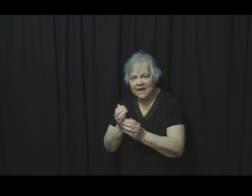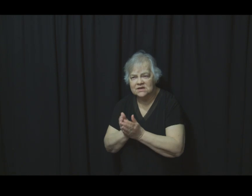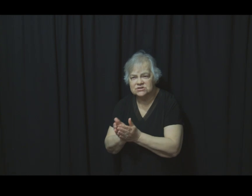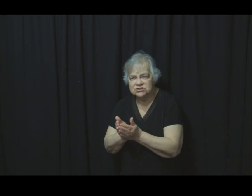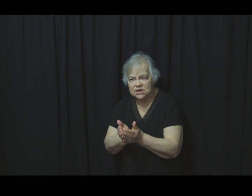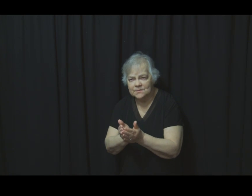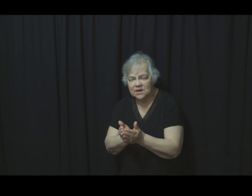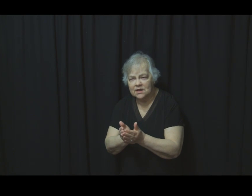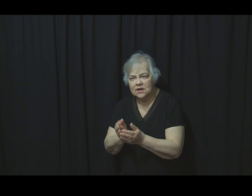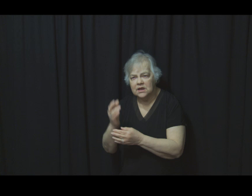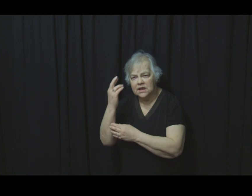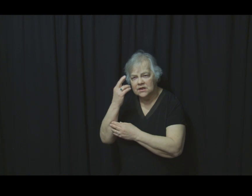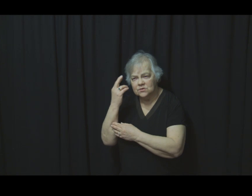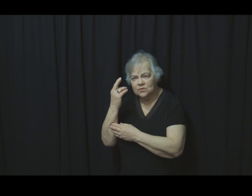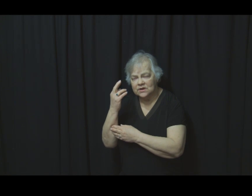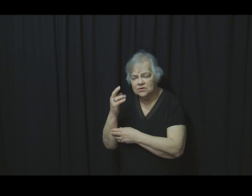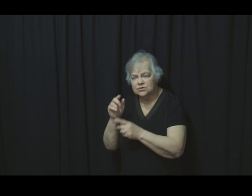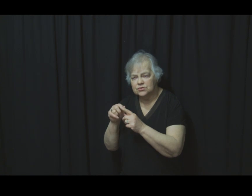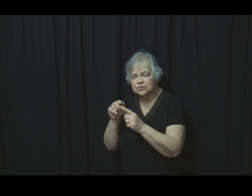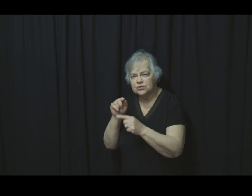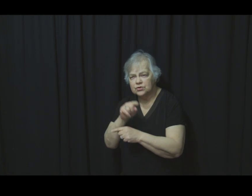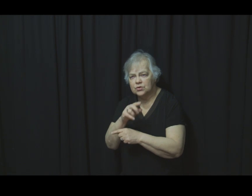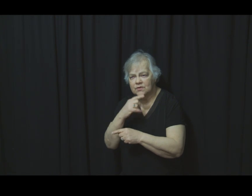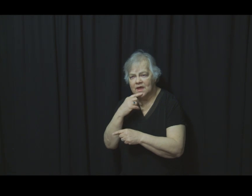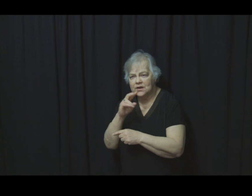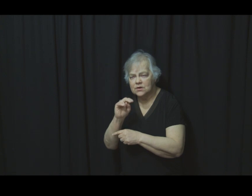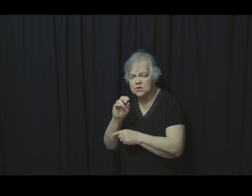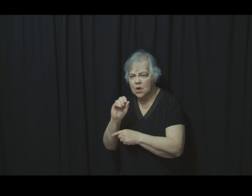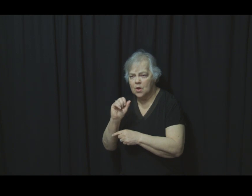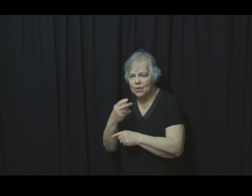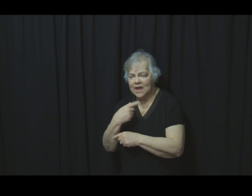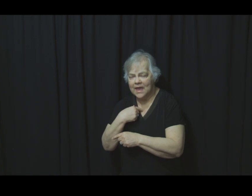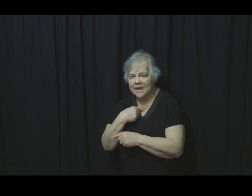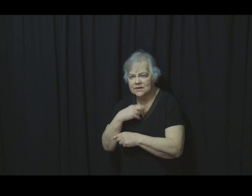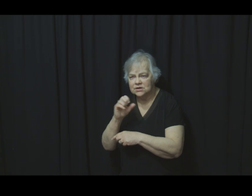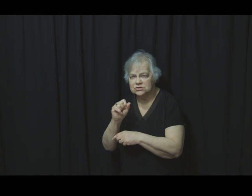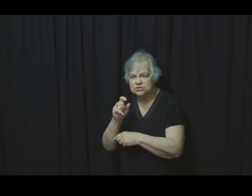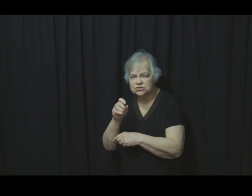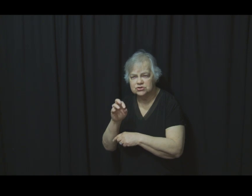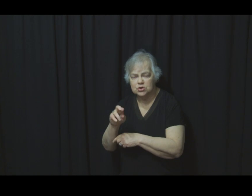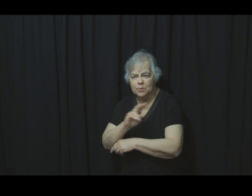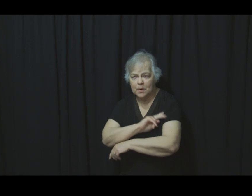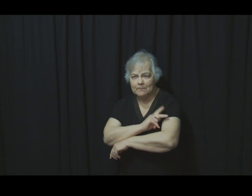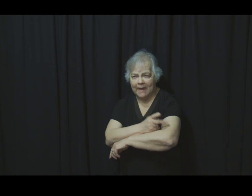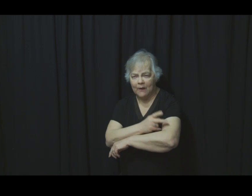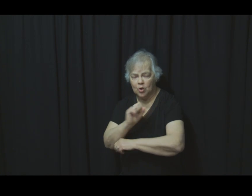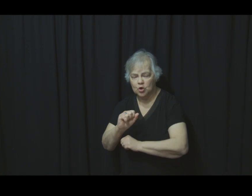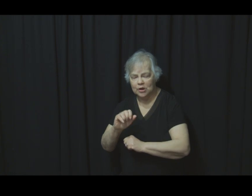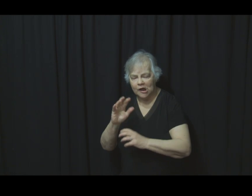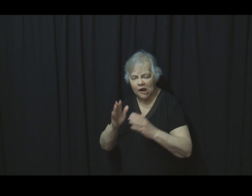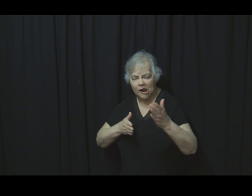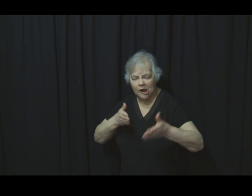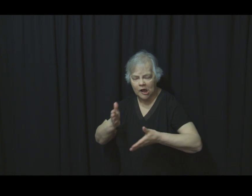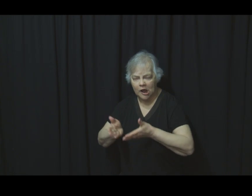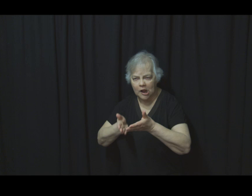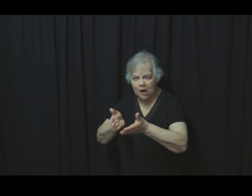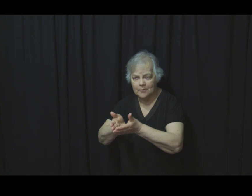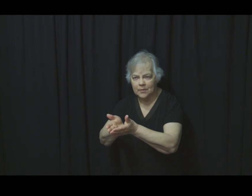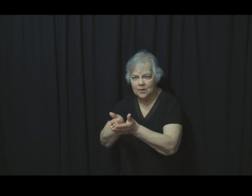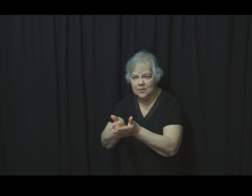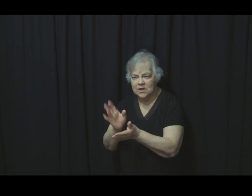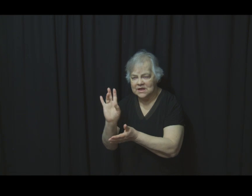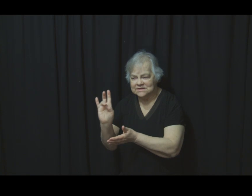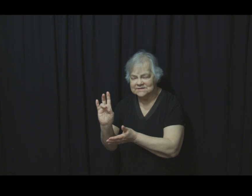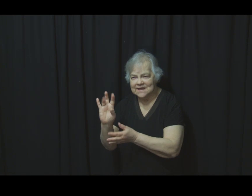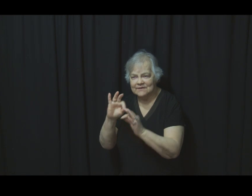very reasonable perhaps to you that Noah had superpowers and was able to build this extraordinary craft with 7 family members,